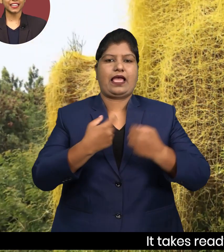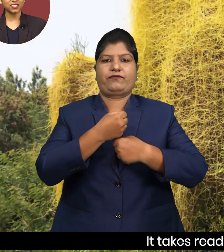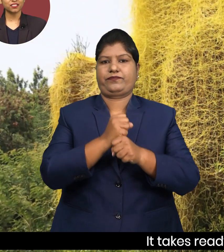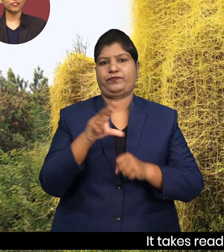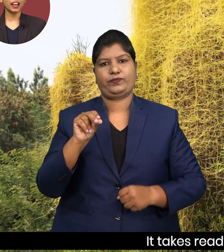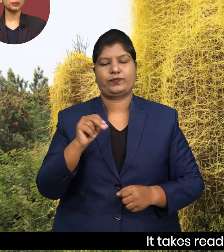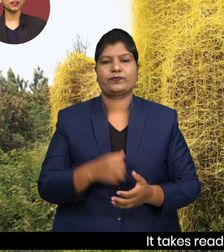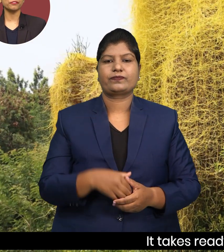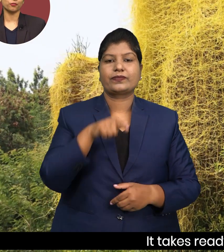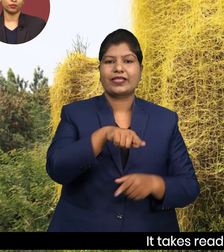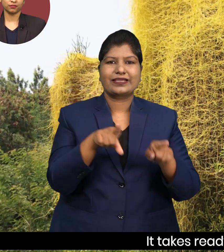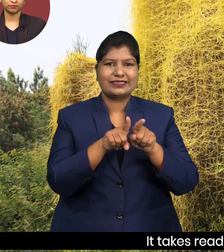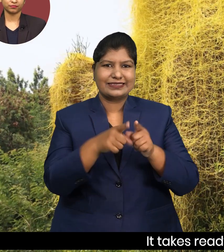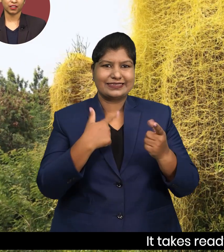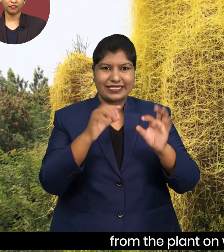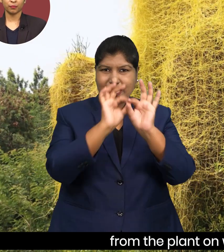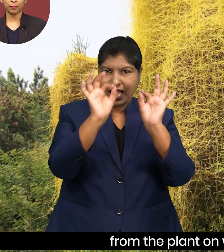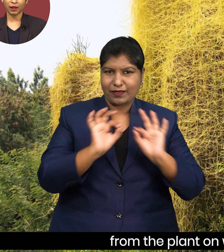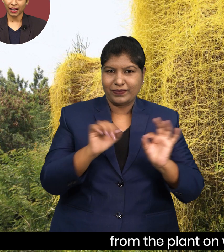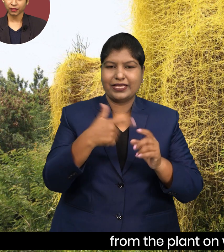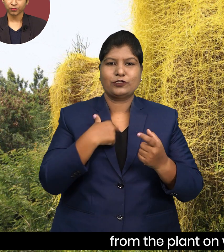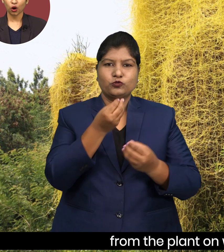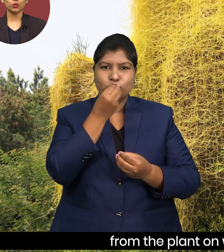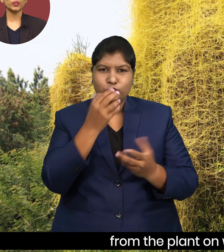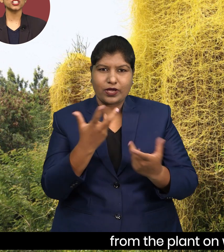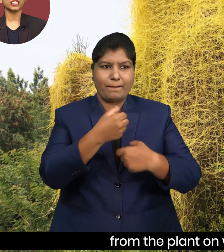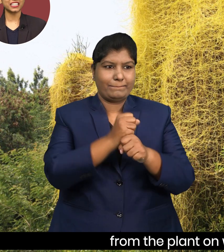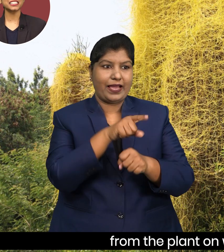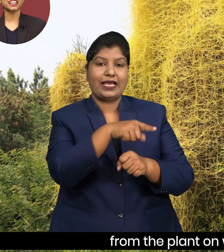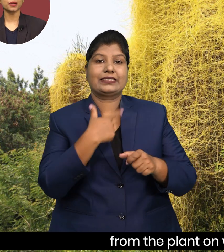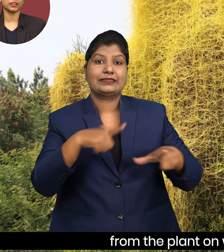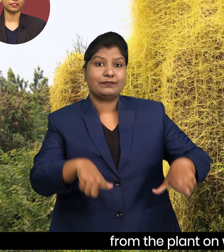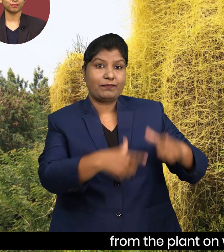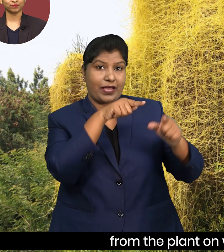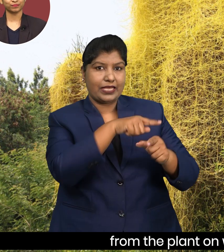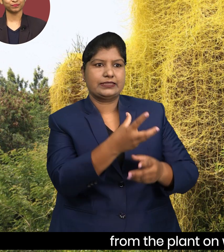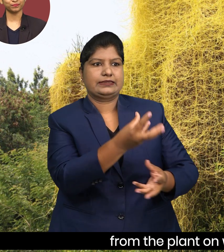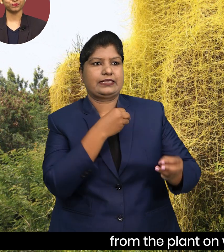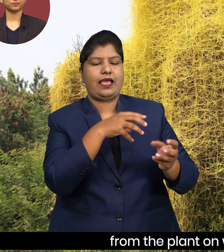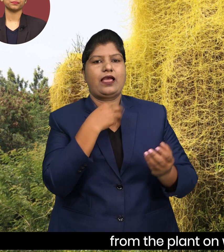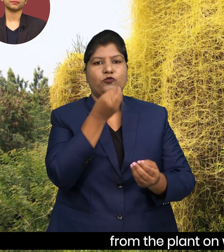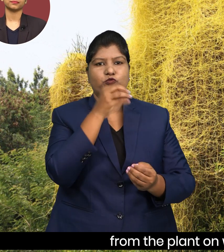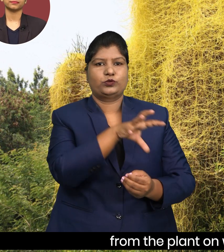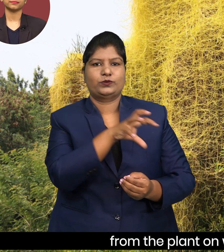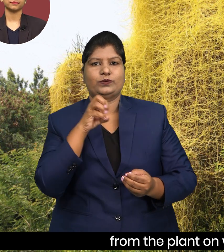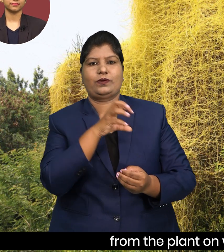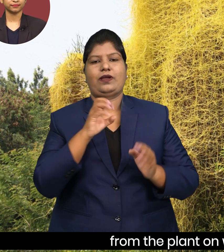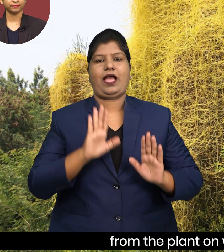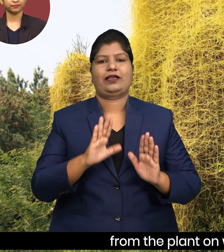It takes ready-made food from the plant on which it is climbing.